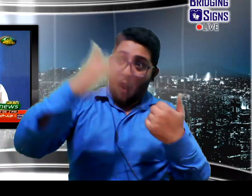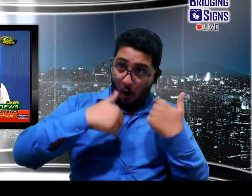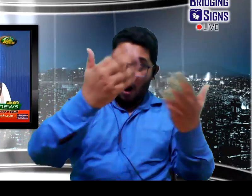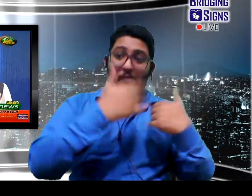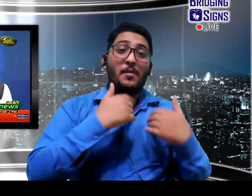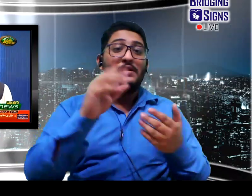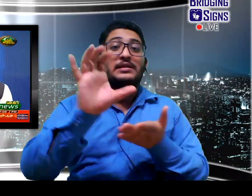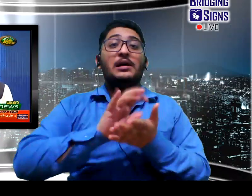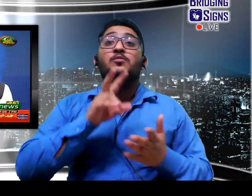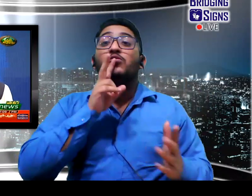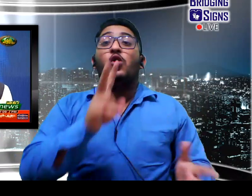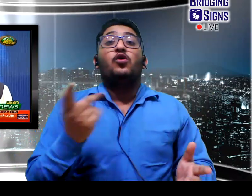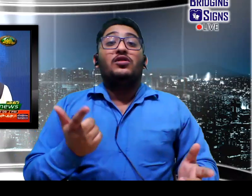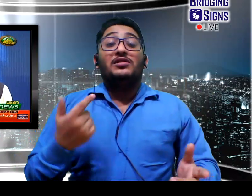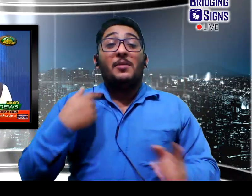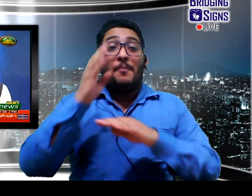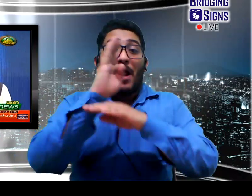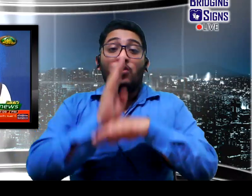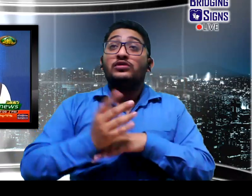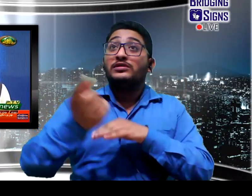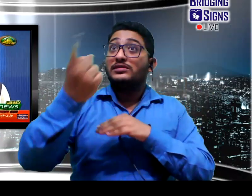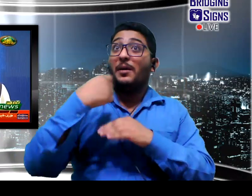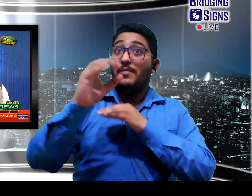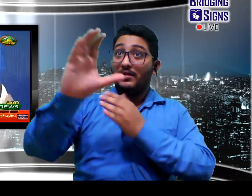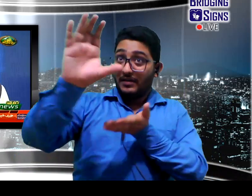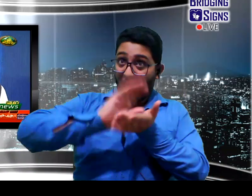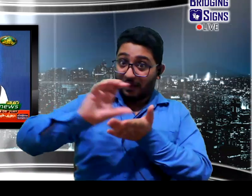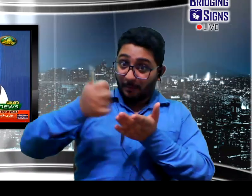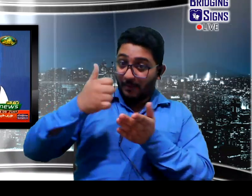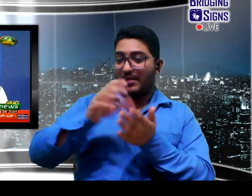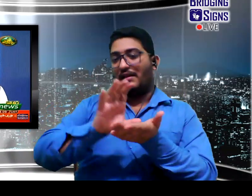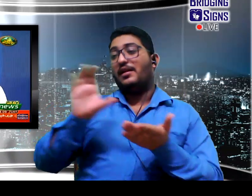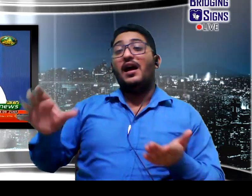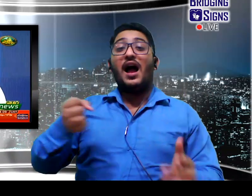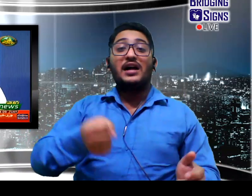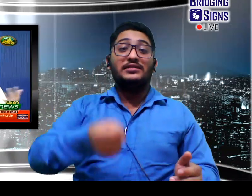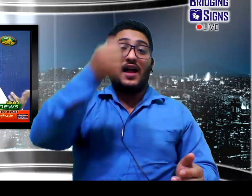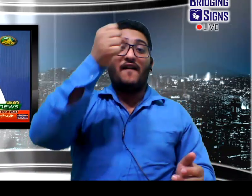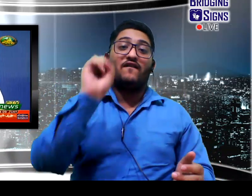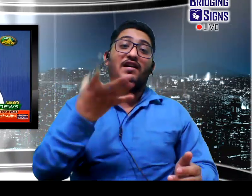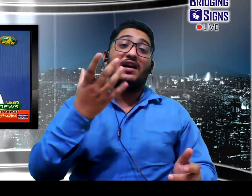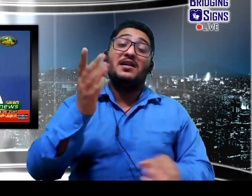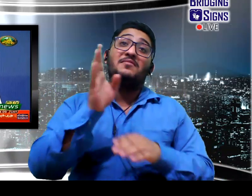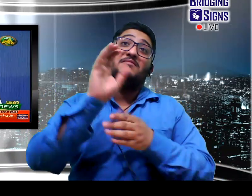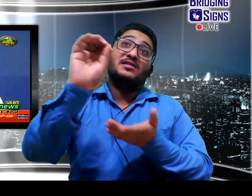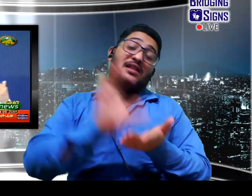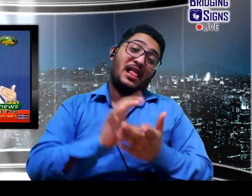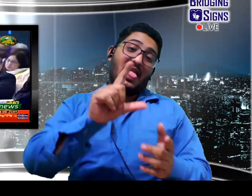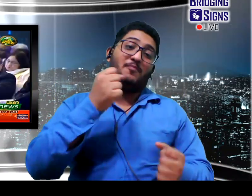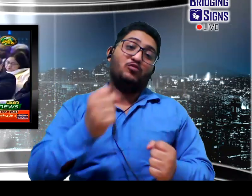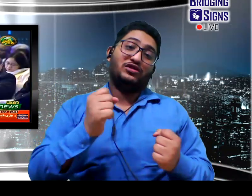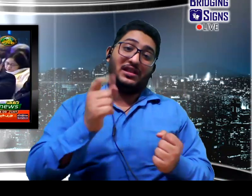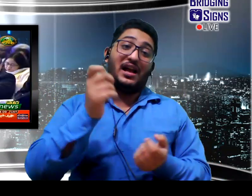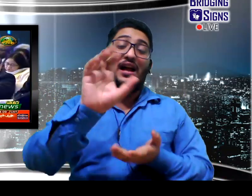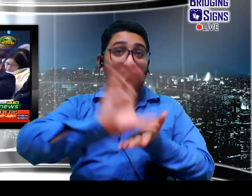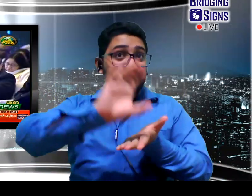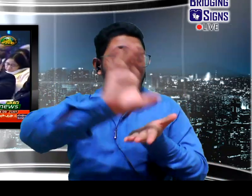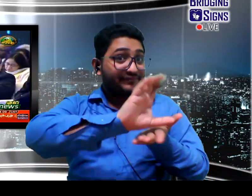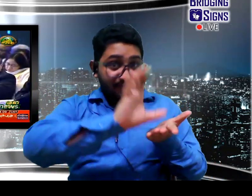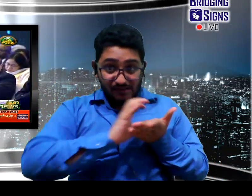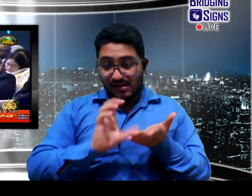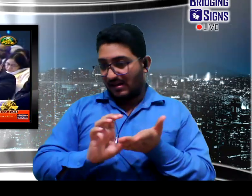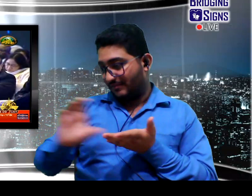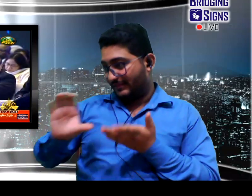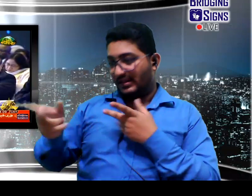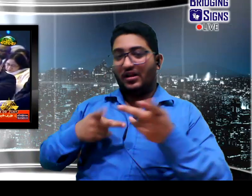until the investors have trust in our justice system. So that is another big challenge, and we hope to be